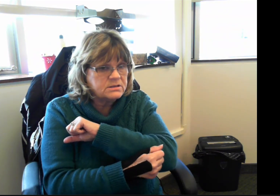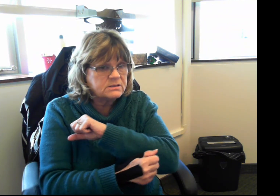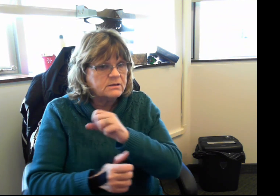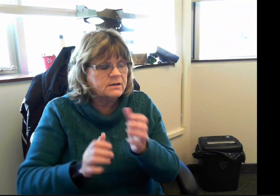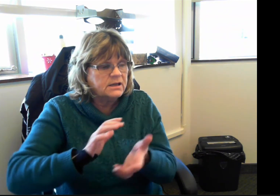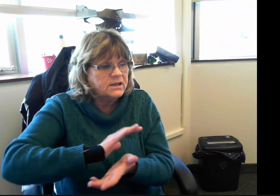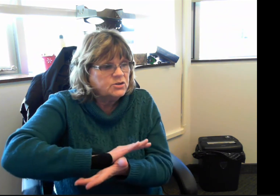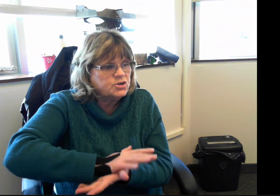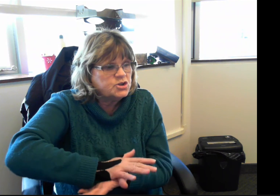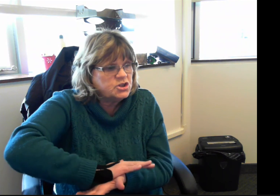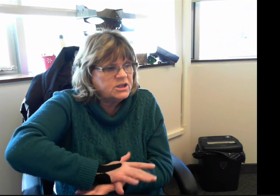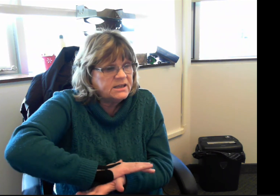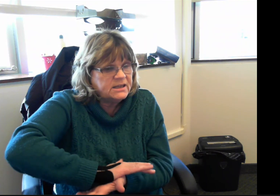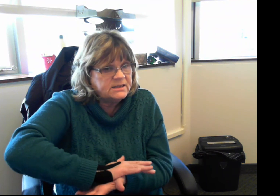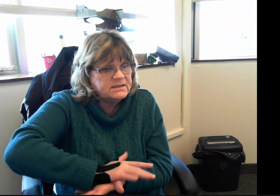crackers, cheese,